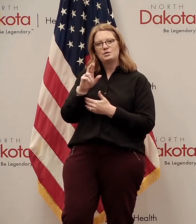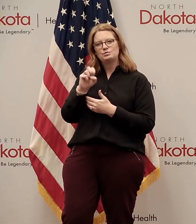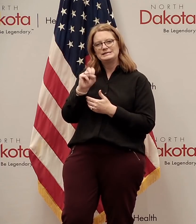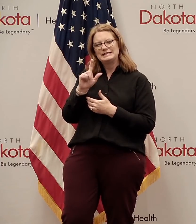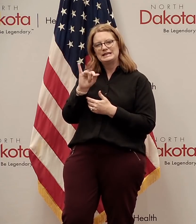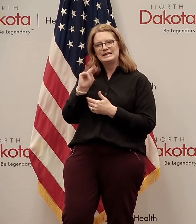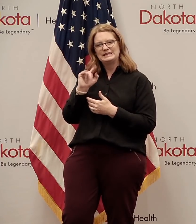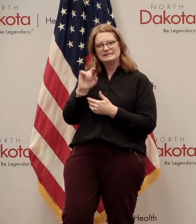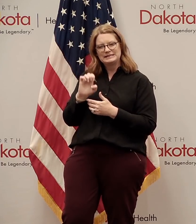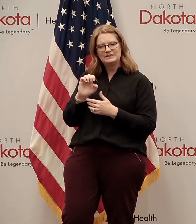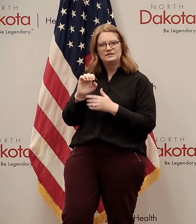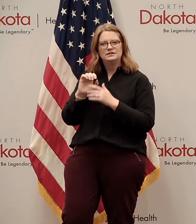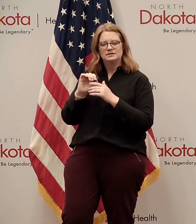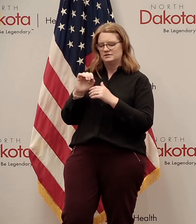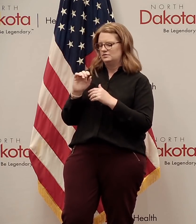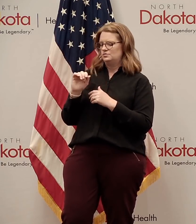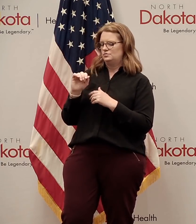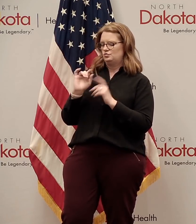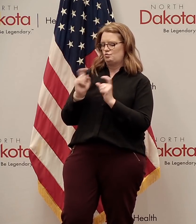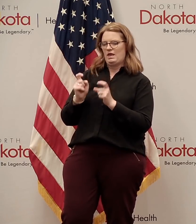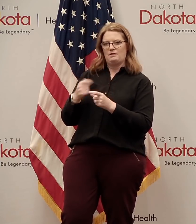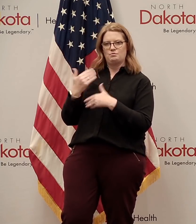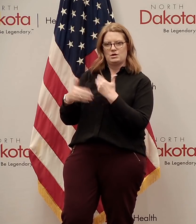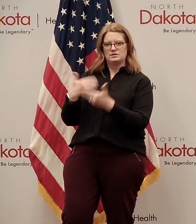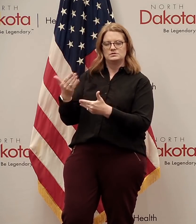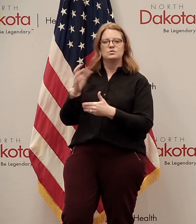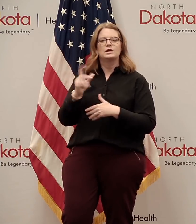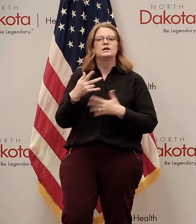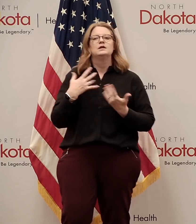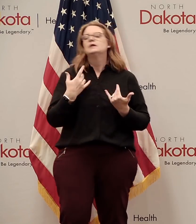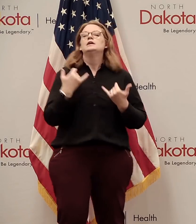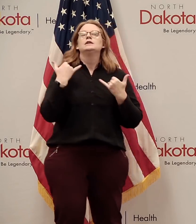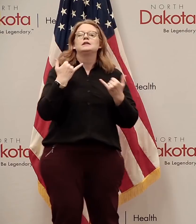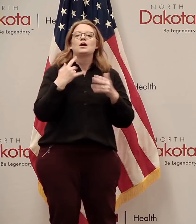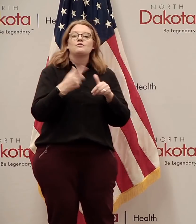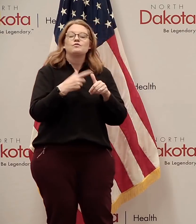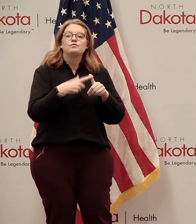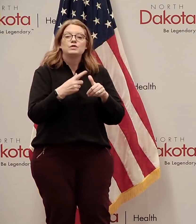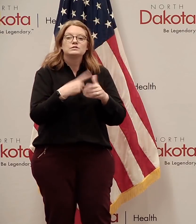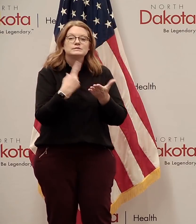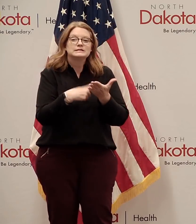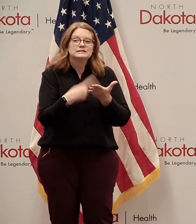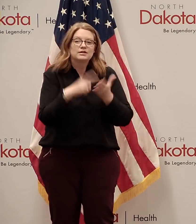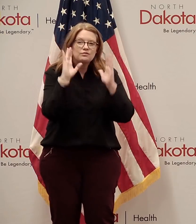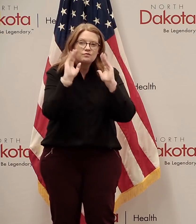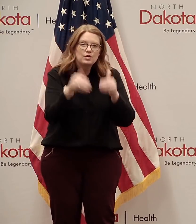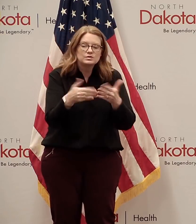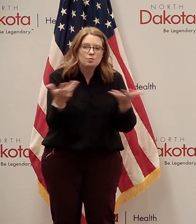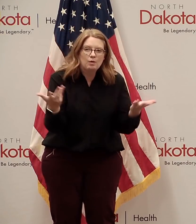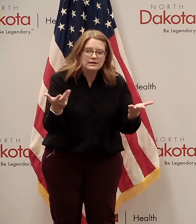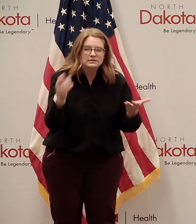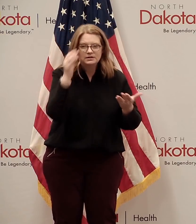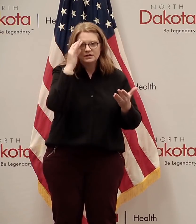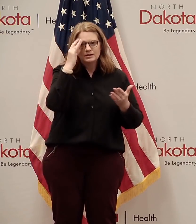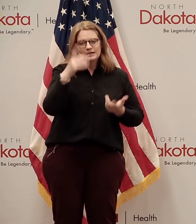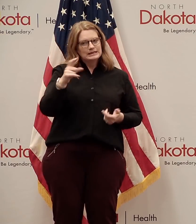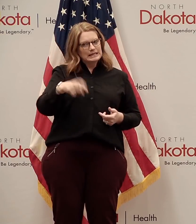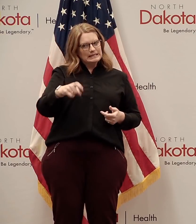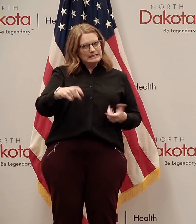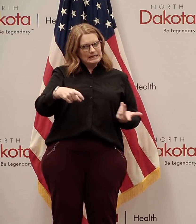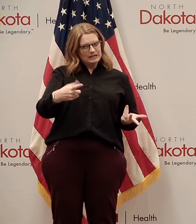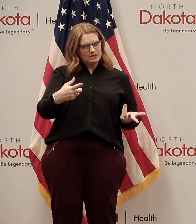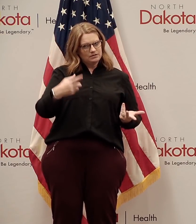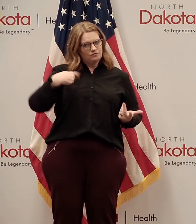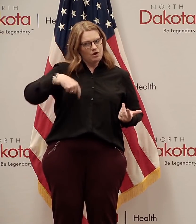process. But before we jump into any numbers, I want to spend some time focusing a bit on the need for us to make